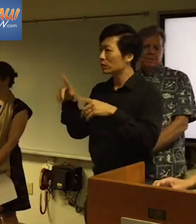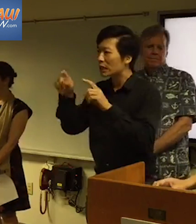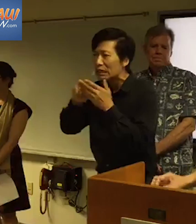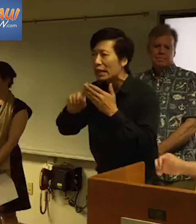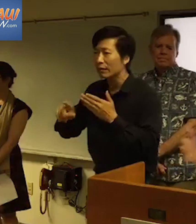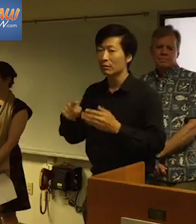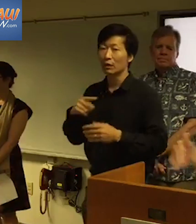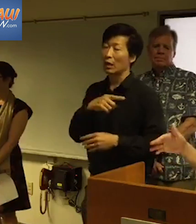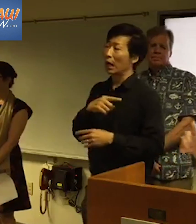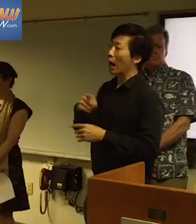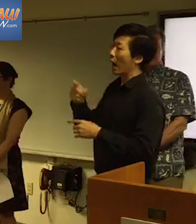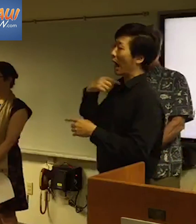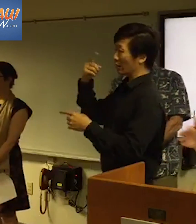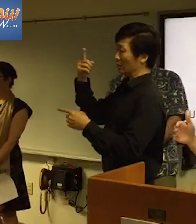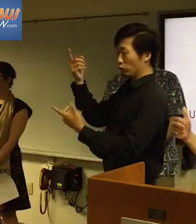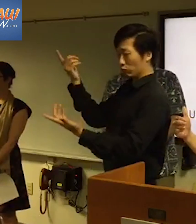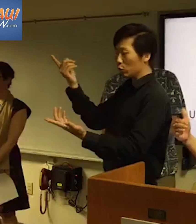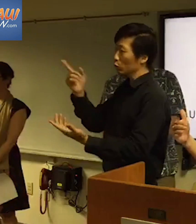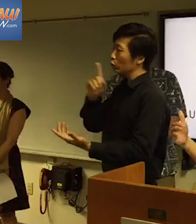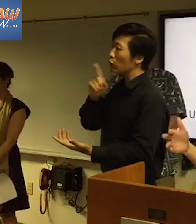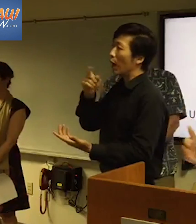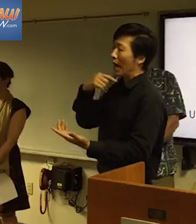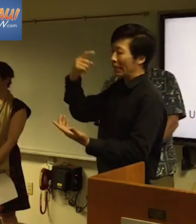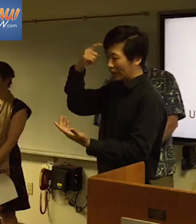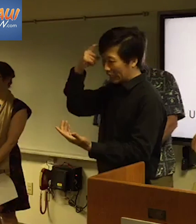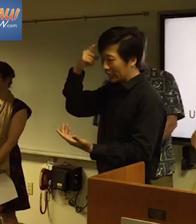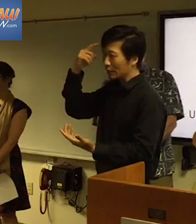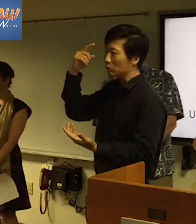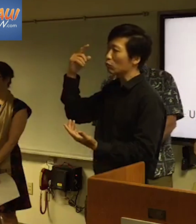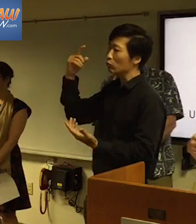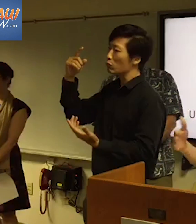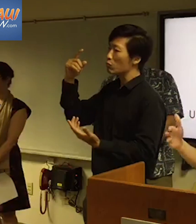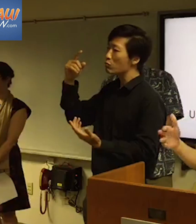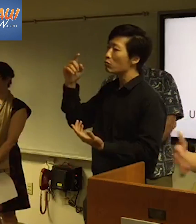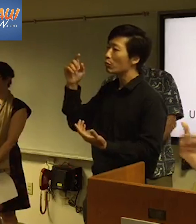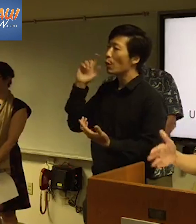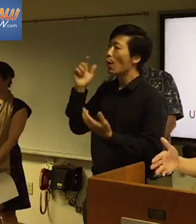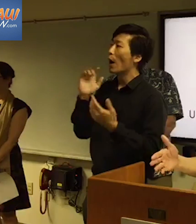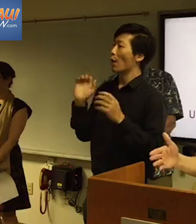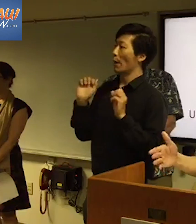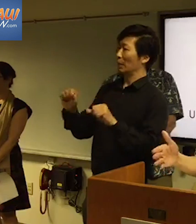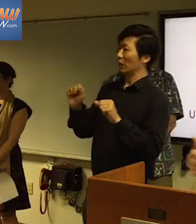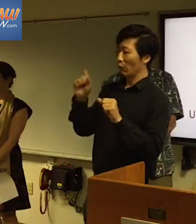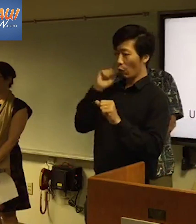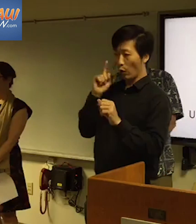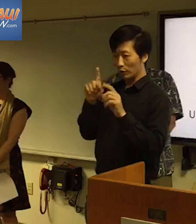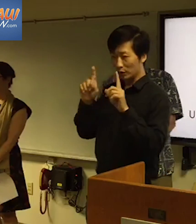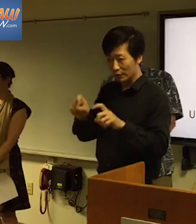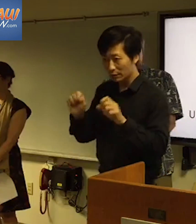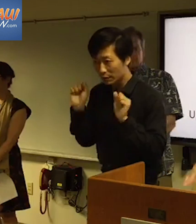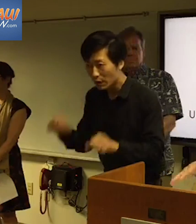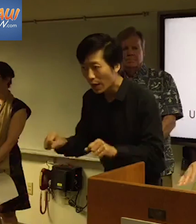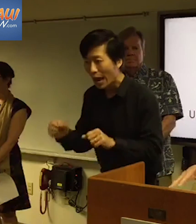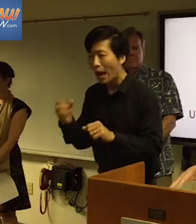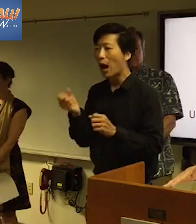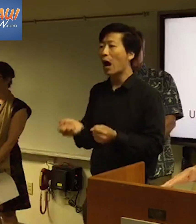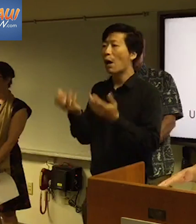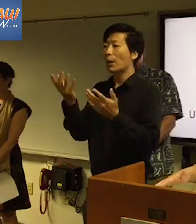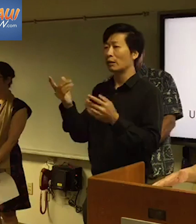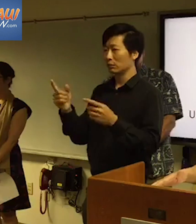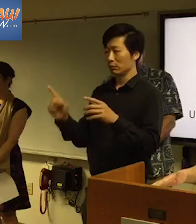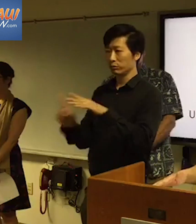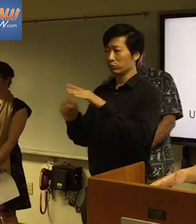We have a lot to know. There's still a lot to learn about what happened and the circumstances here. We wanted to let you all